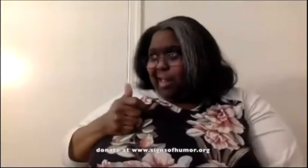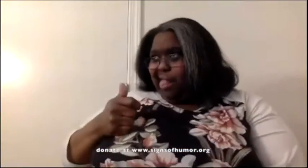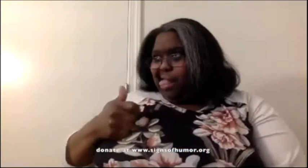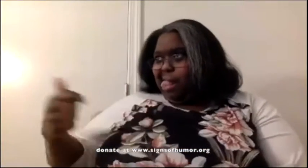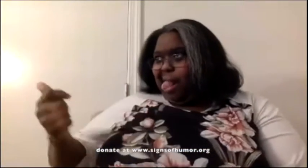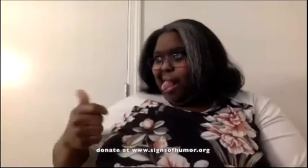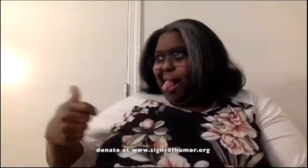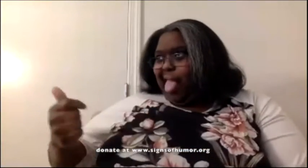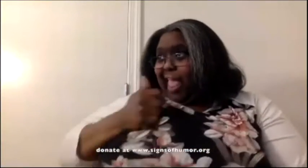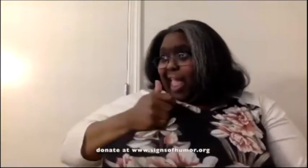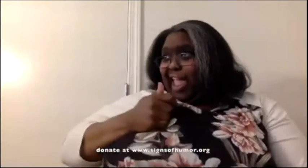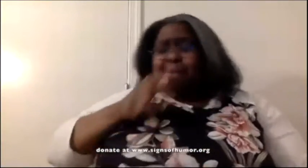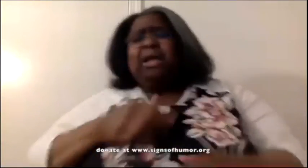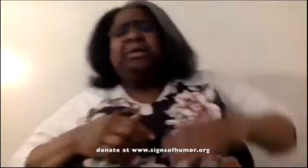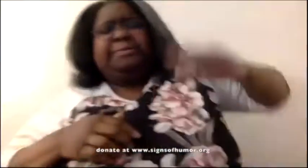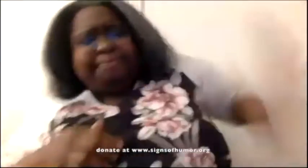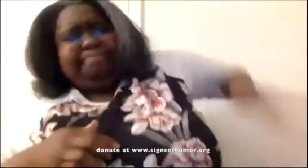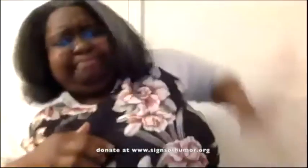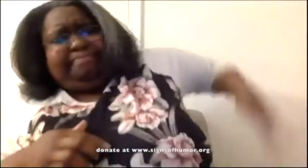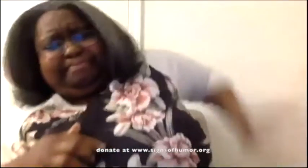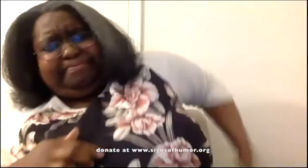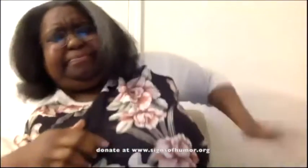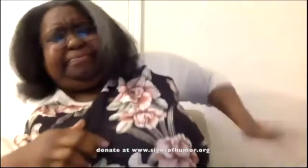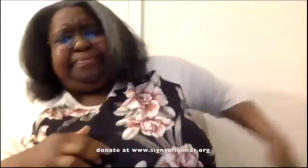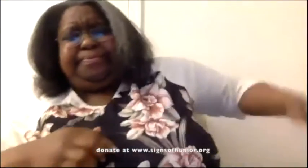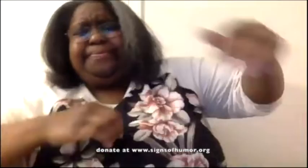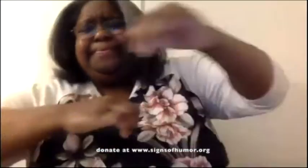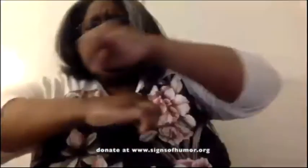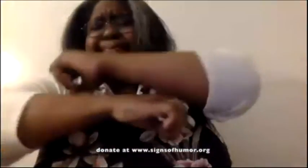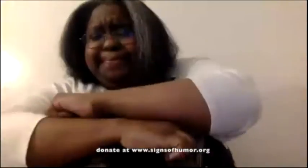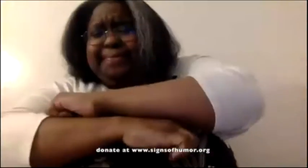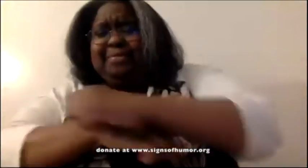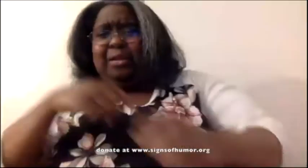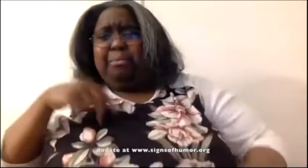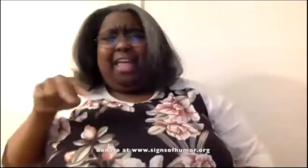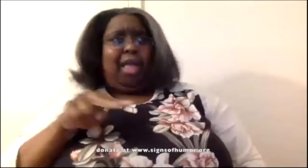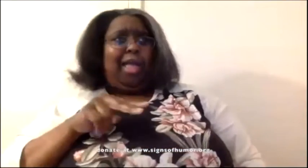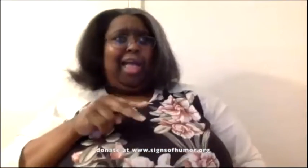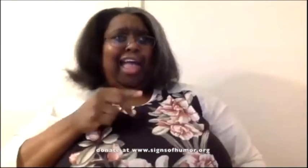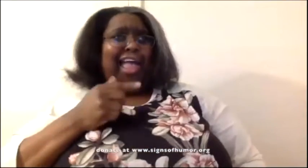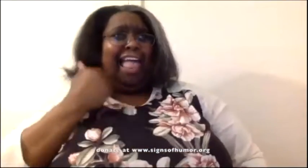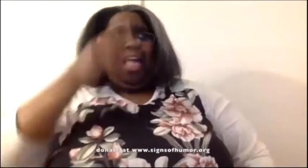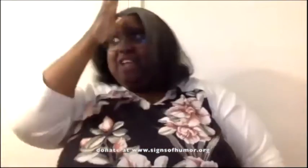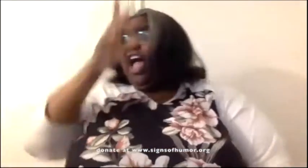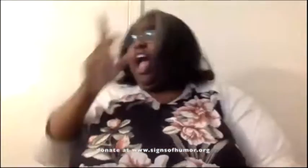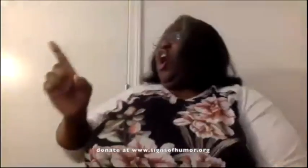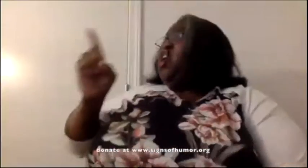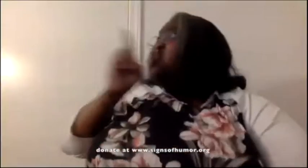she's standing against the veranda thing. So she's like feeling the heat a little bit. She's just like fanning, and I'm going,